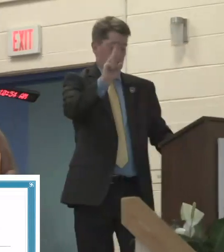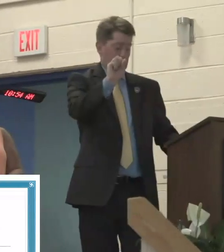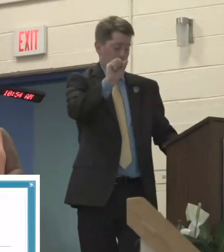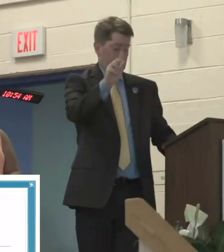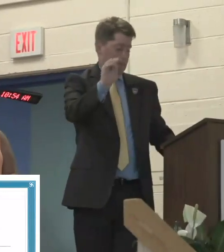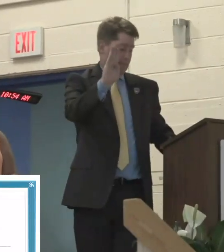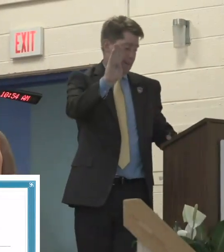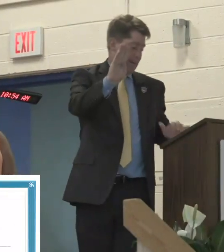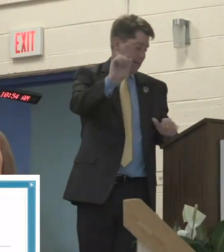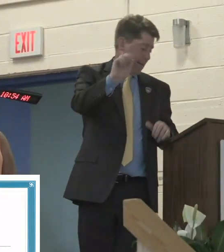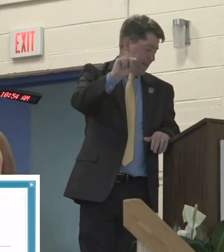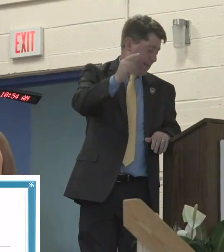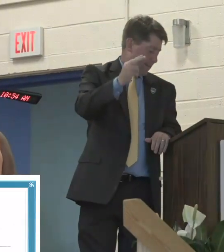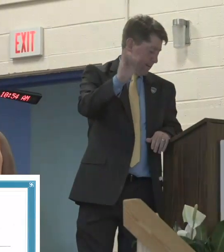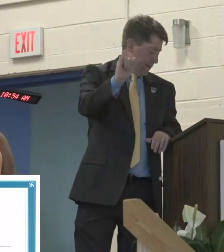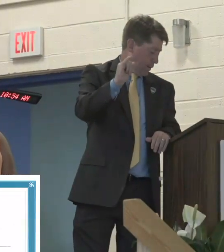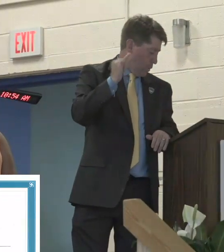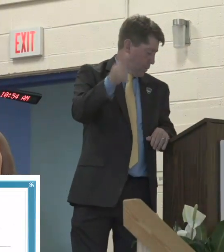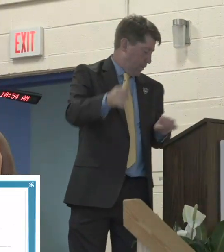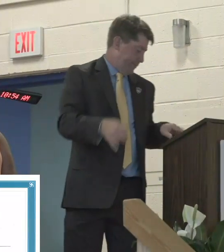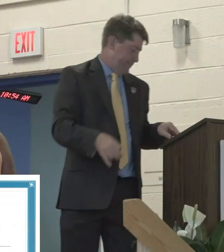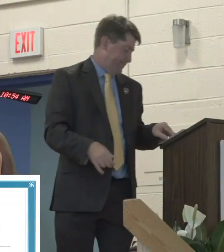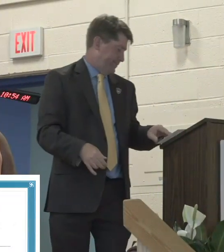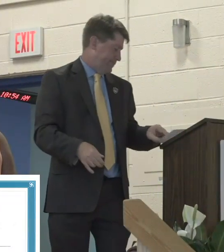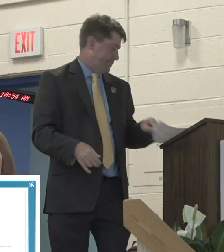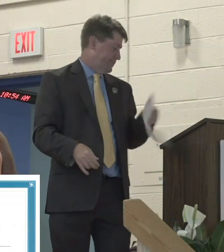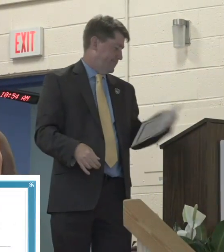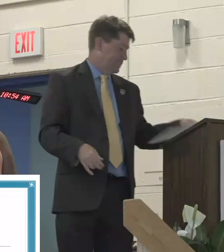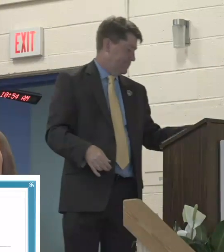The Susan B. Anthony Award.